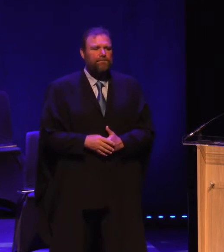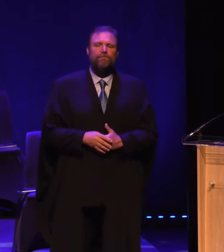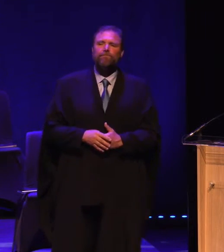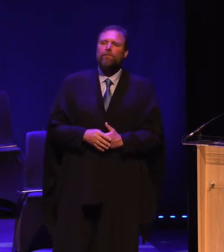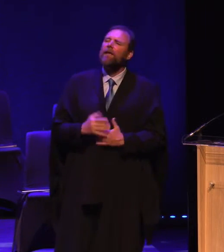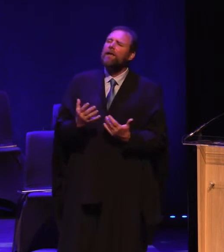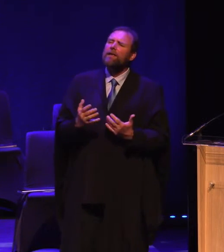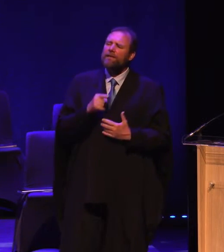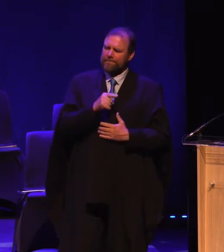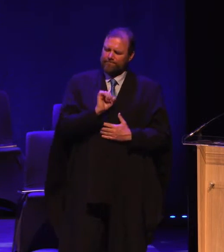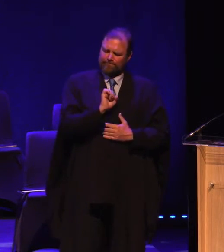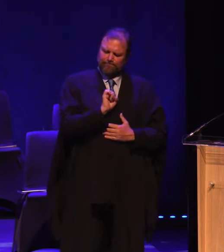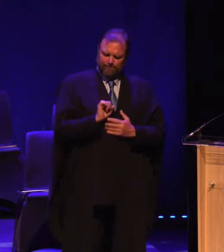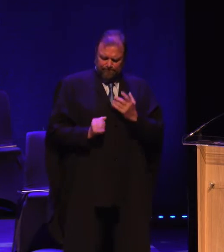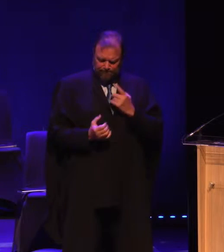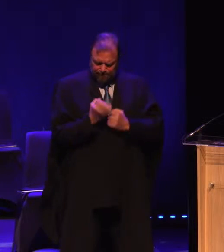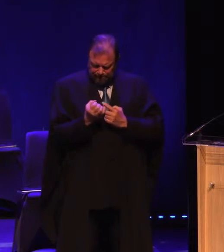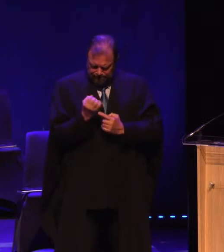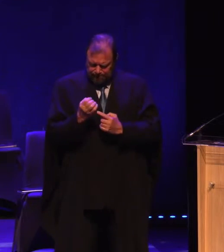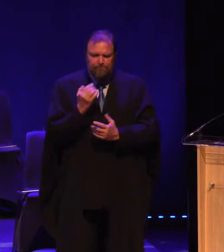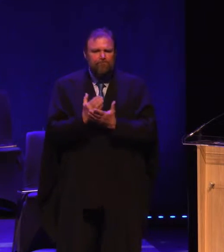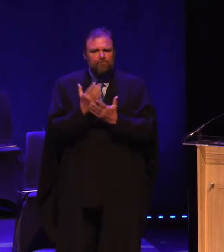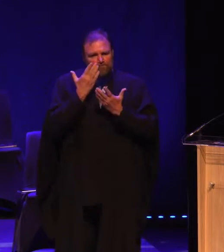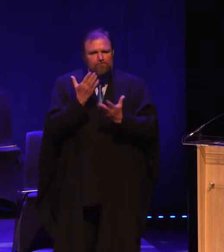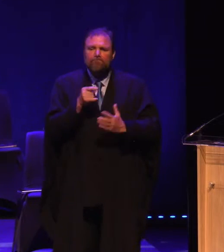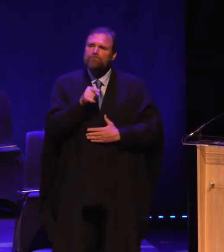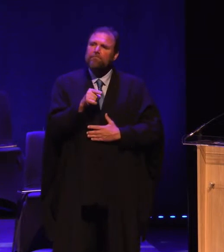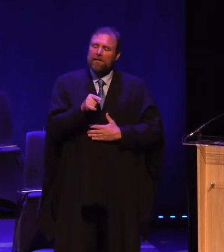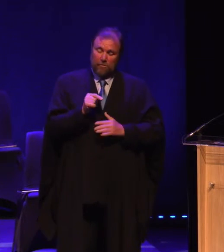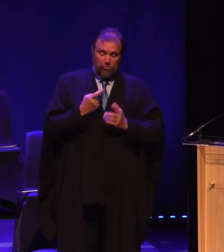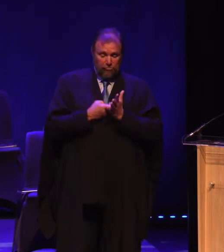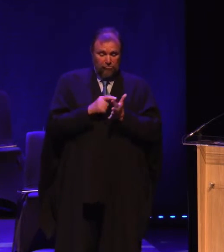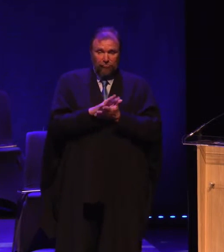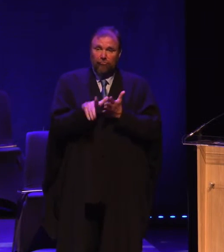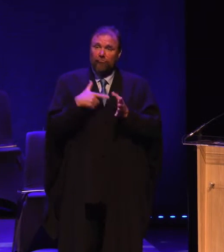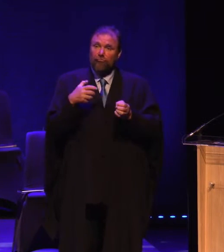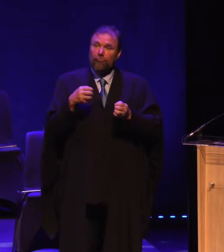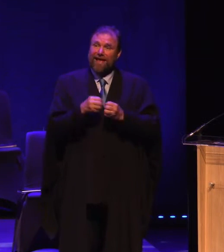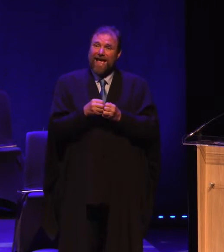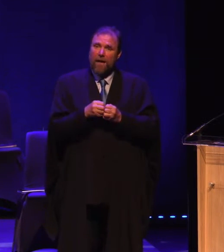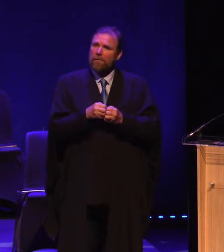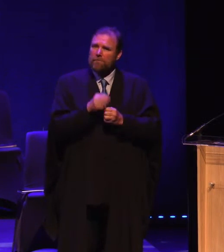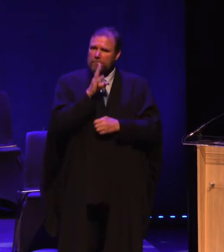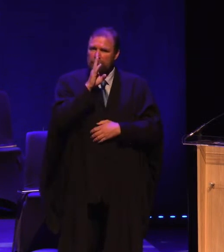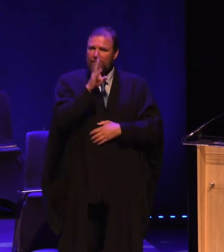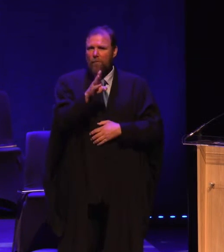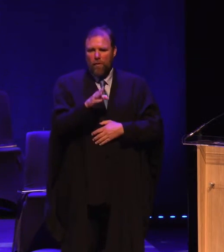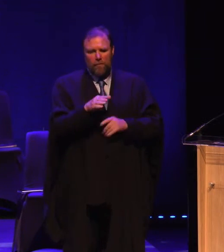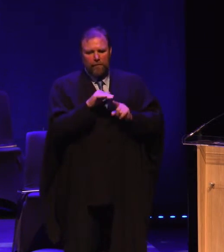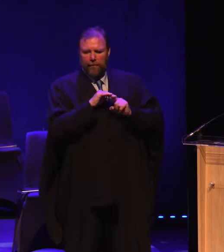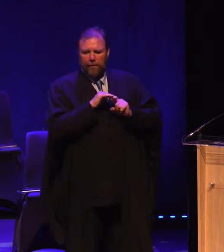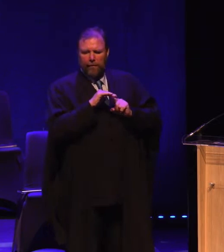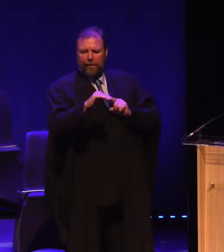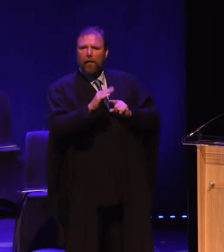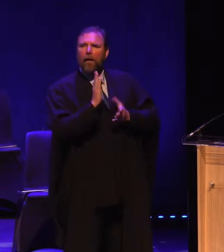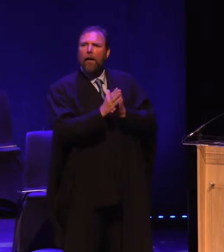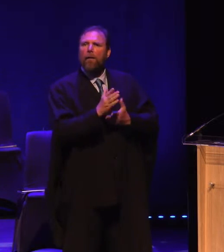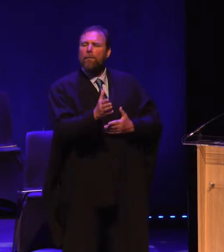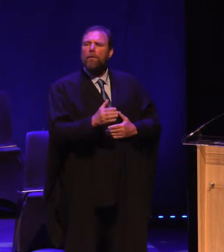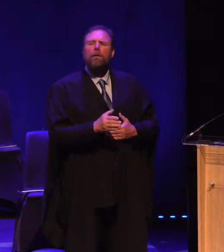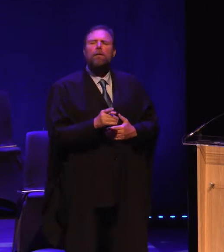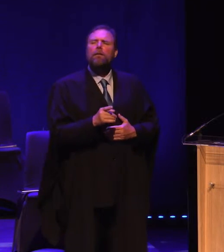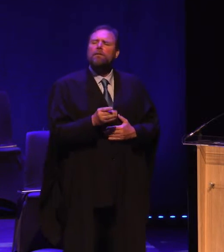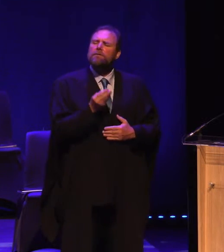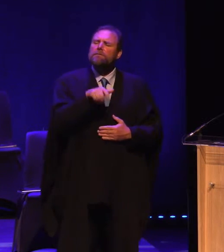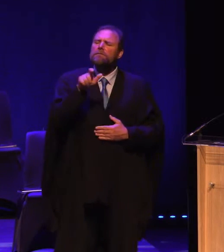novel findings of Molly's PhD thesis suggest that rehabilitation from lower limb injury is not a straightforward linear process, and despite players